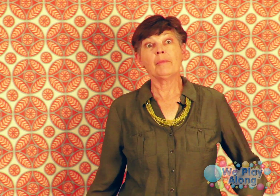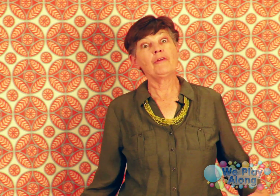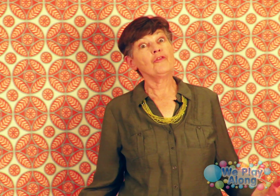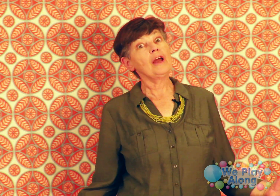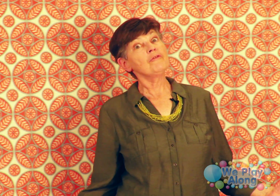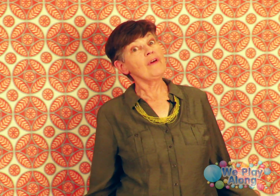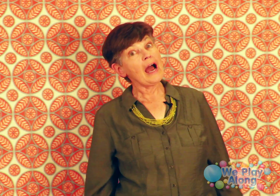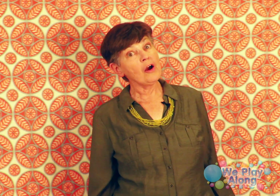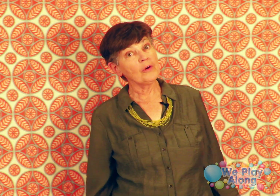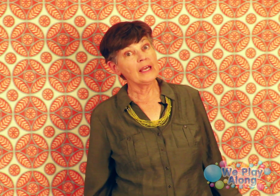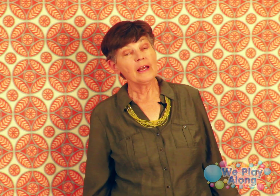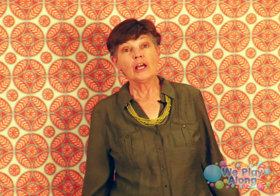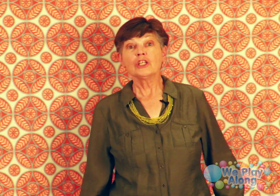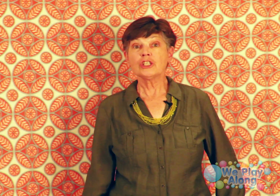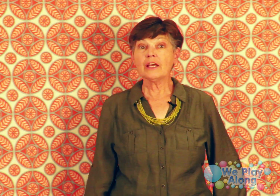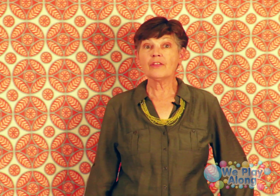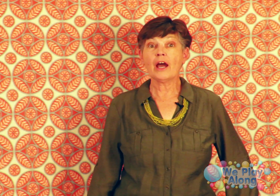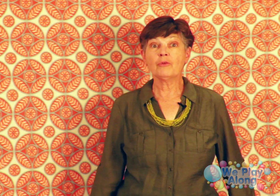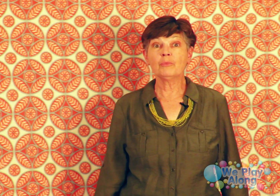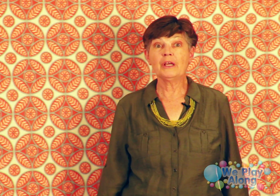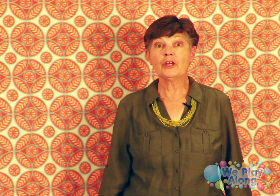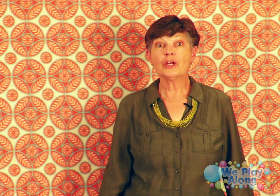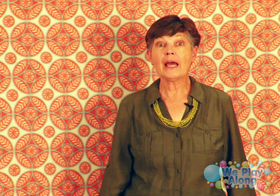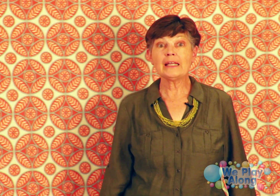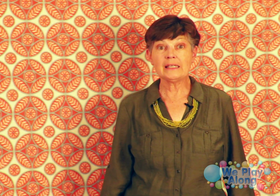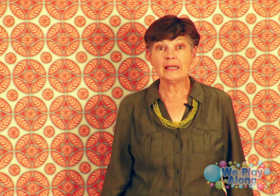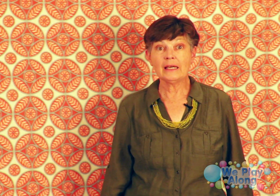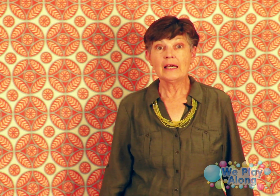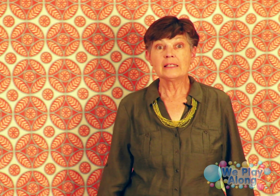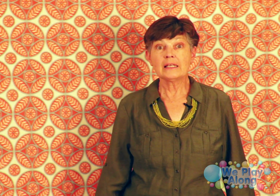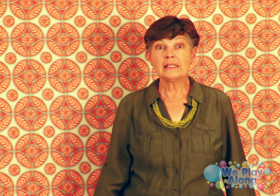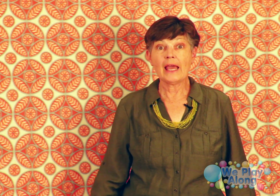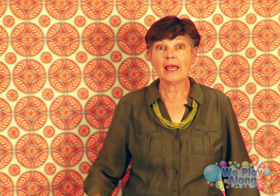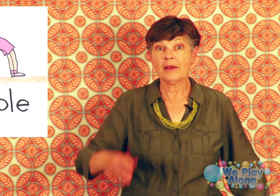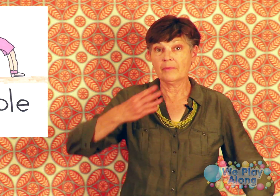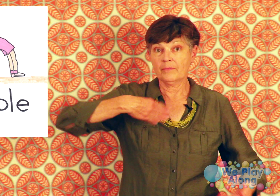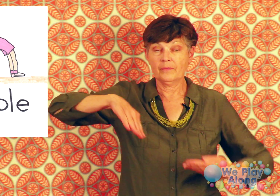my friend Valerie, she thought it would be a good idea to take